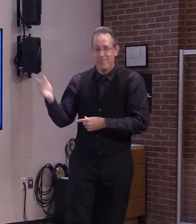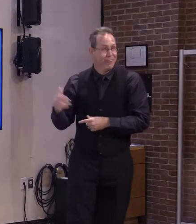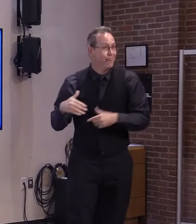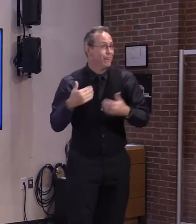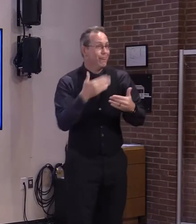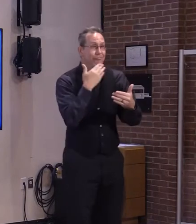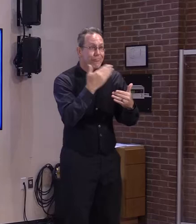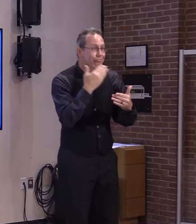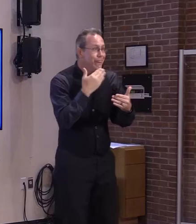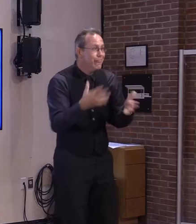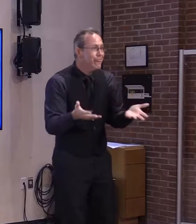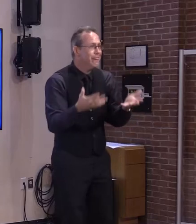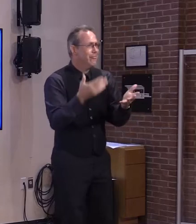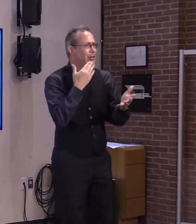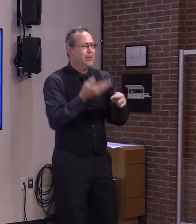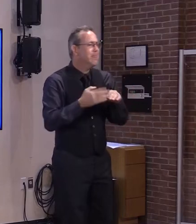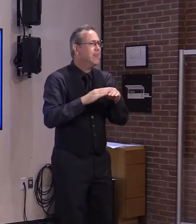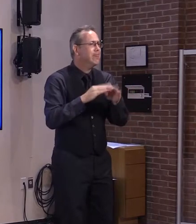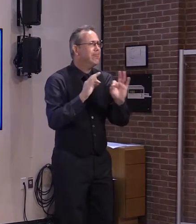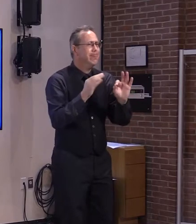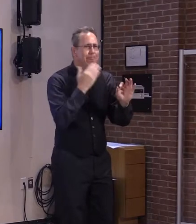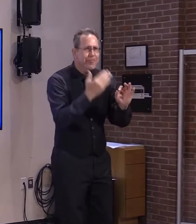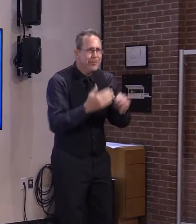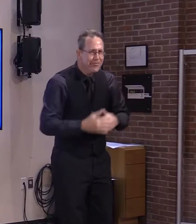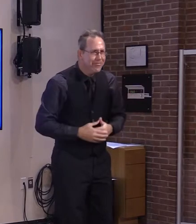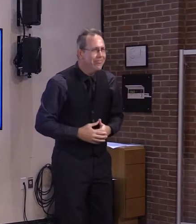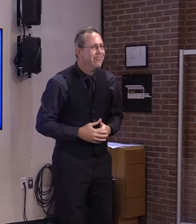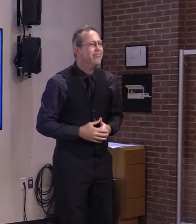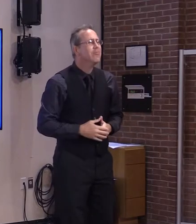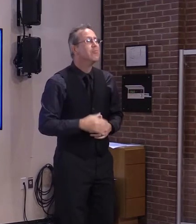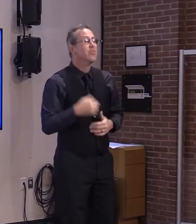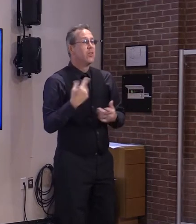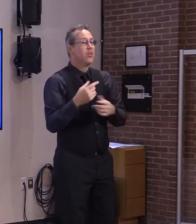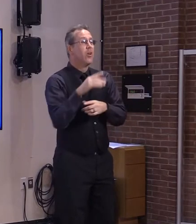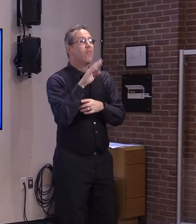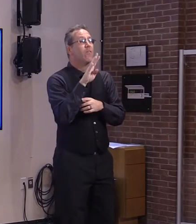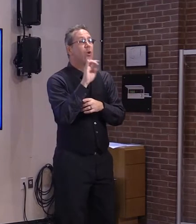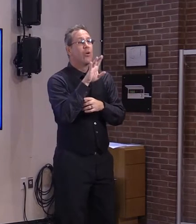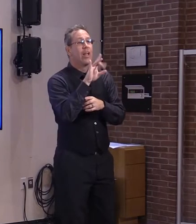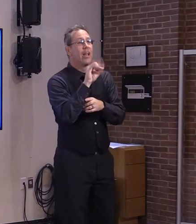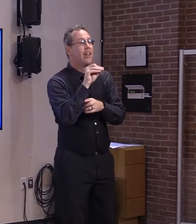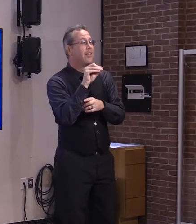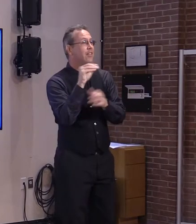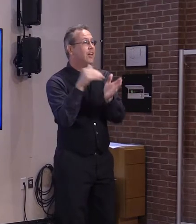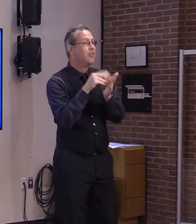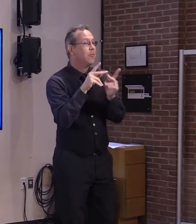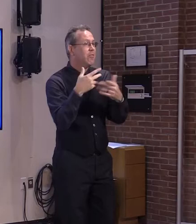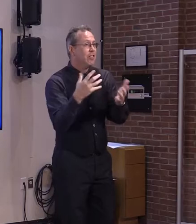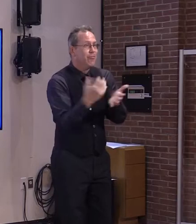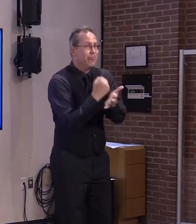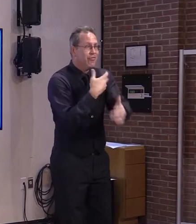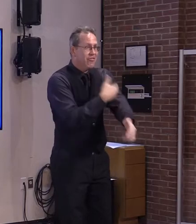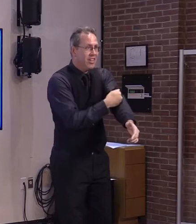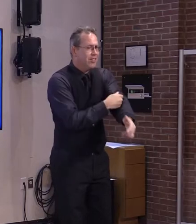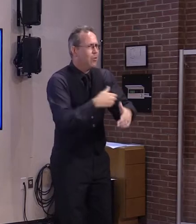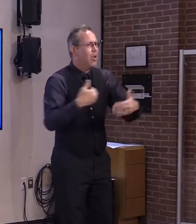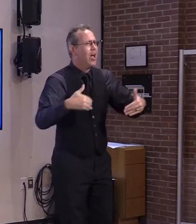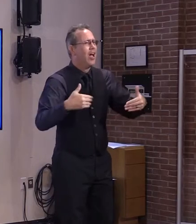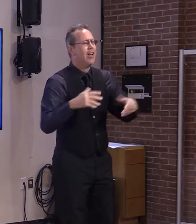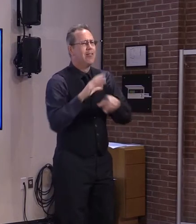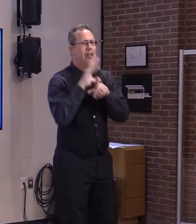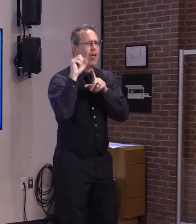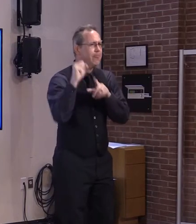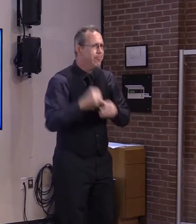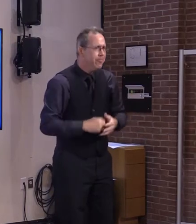the 480,000 threshold of Vermonters, so 481,000 Vermonters have now started vaccination, less